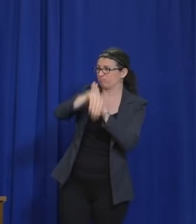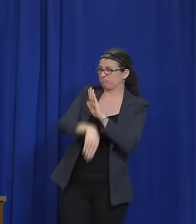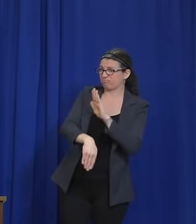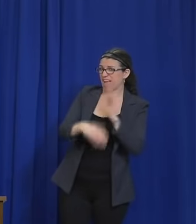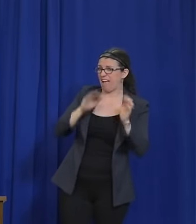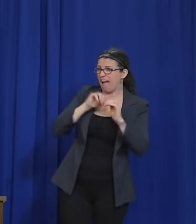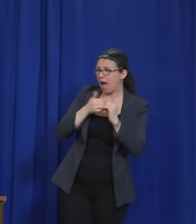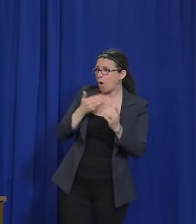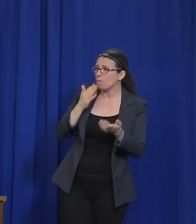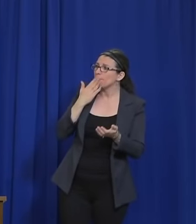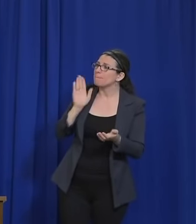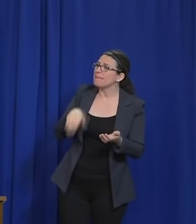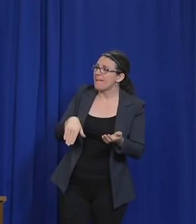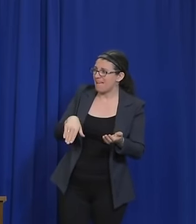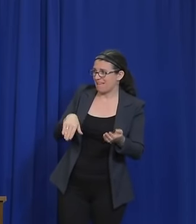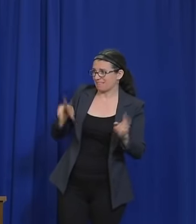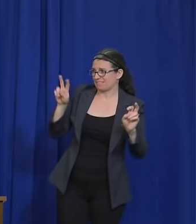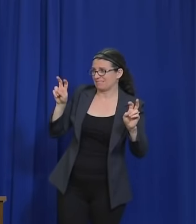off some of this stimulus money